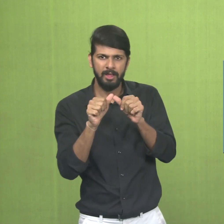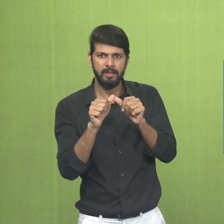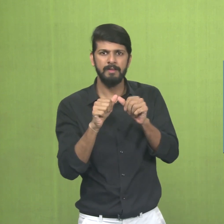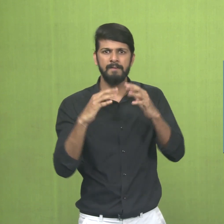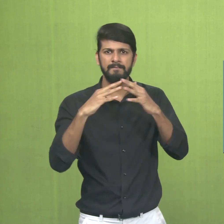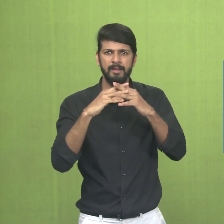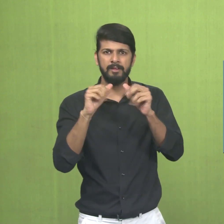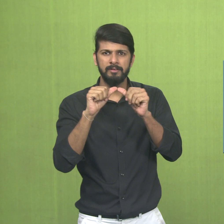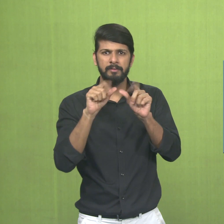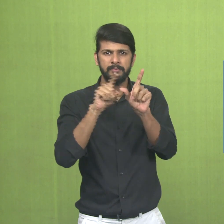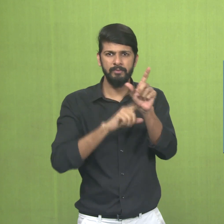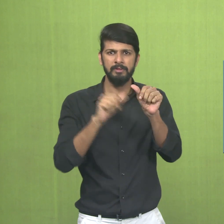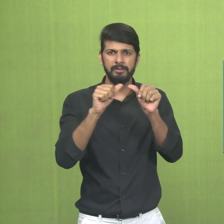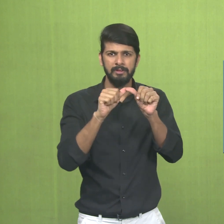Sita Swayamvaram.